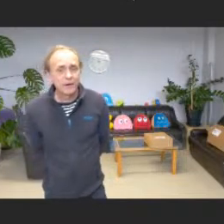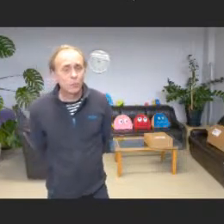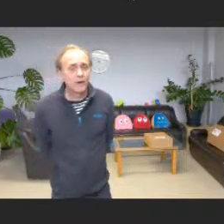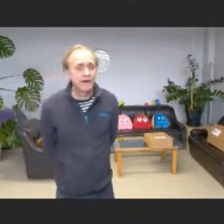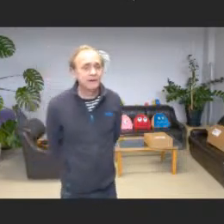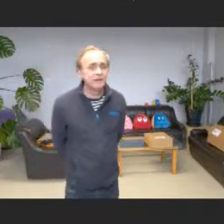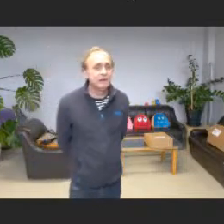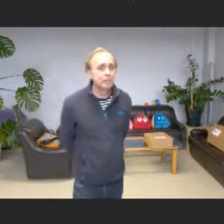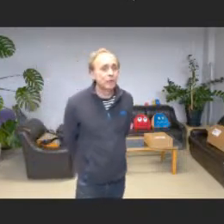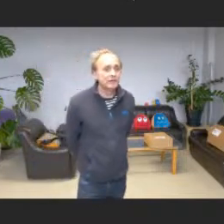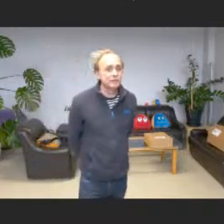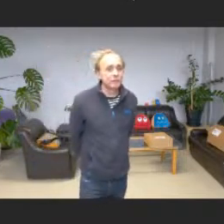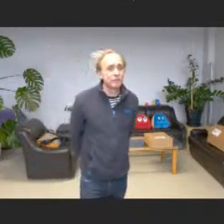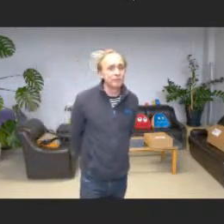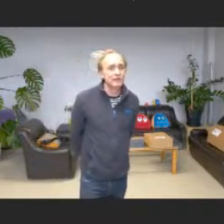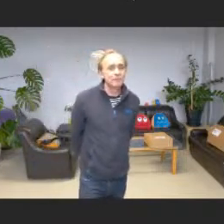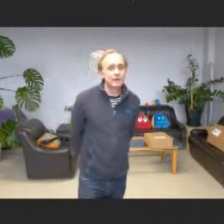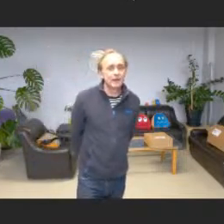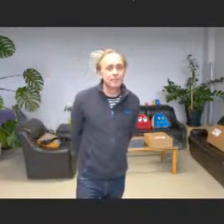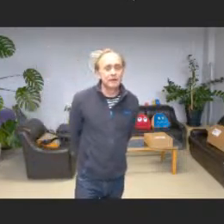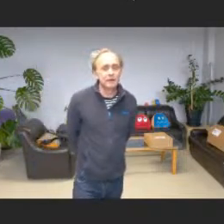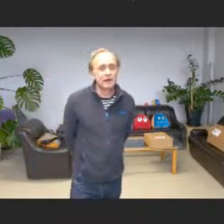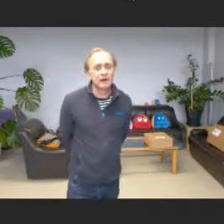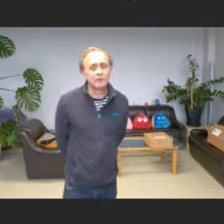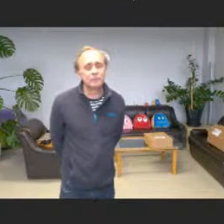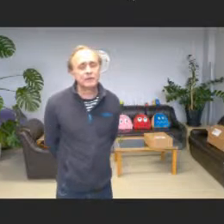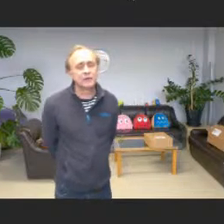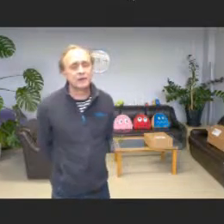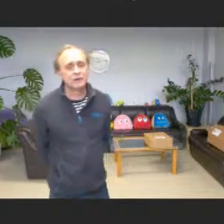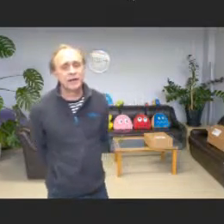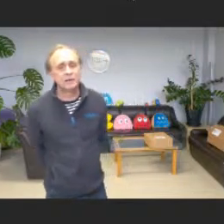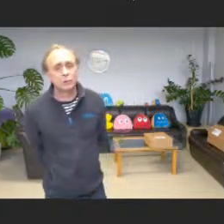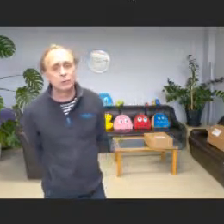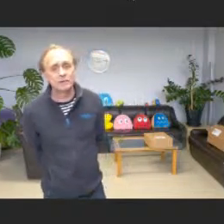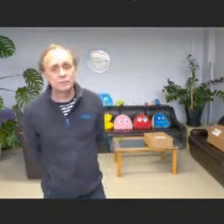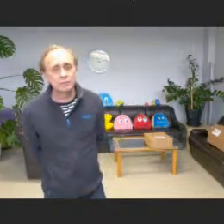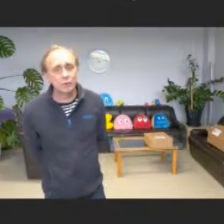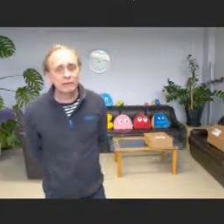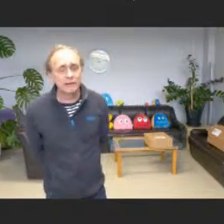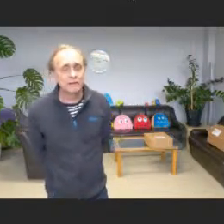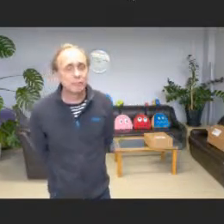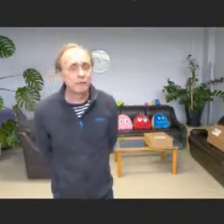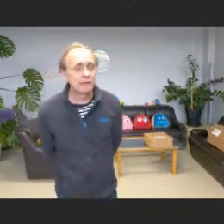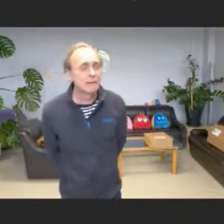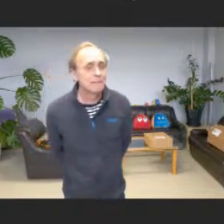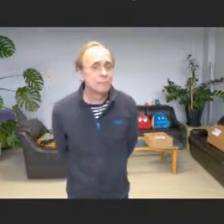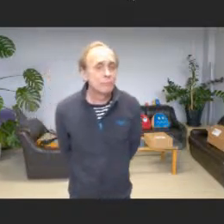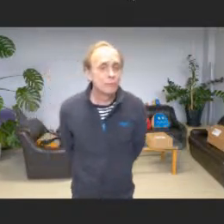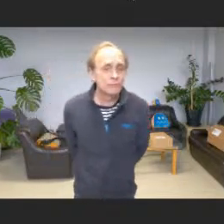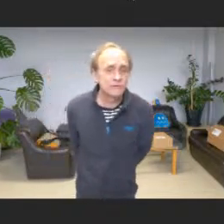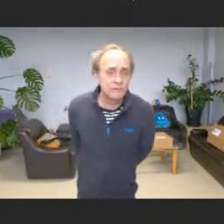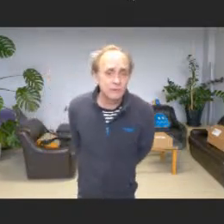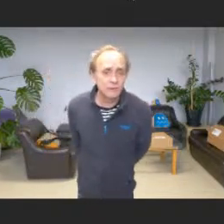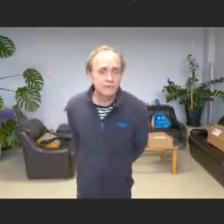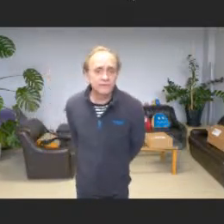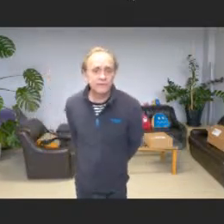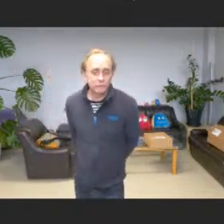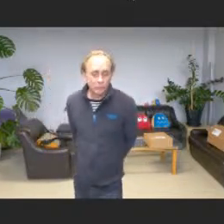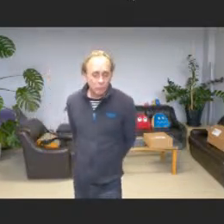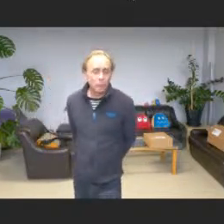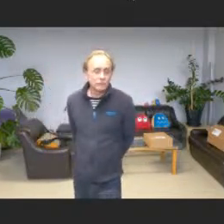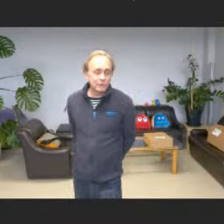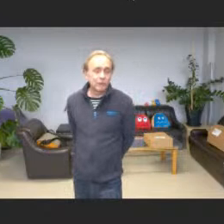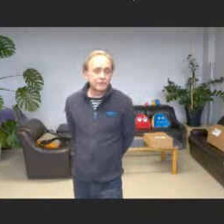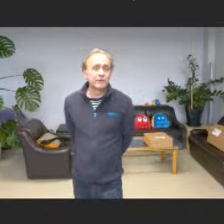model. Where the points of media pipe are handed over to the model, and the model proposes some